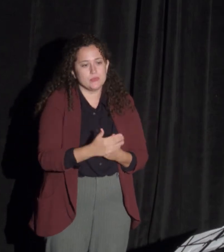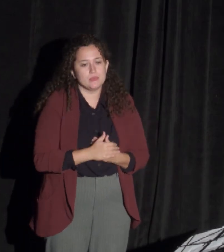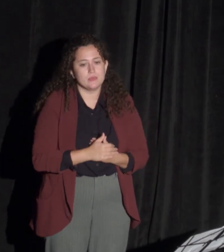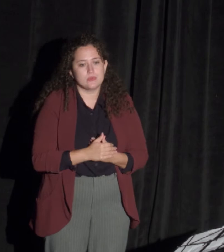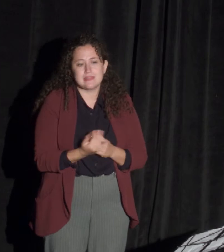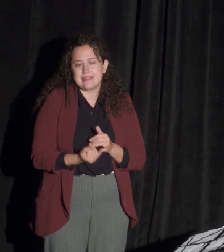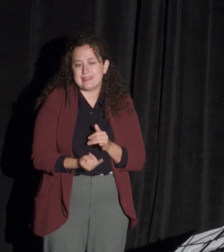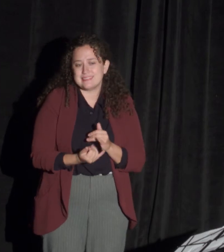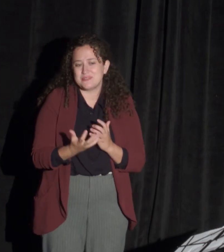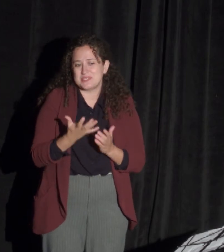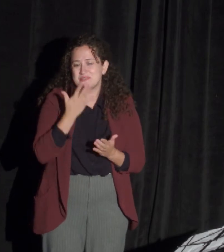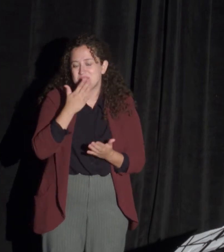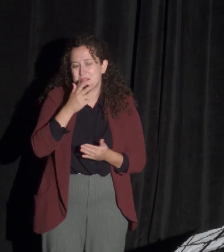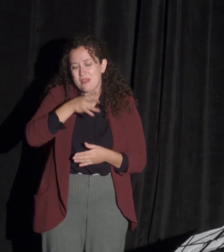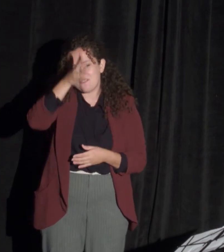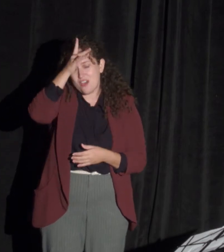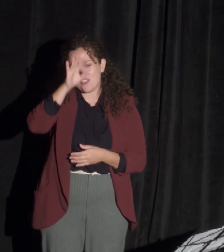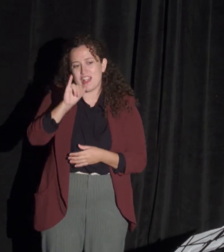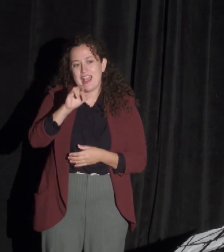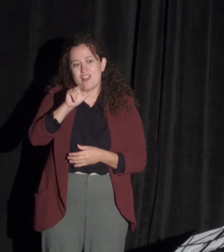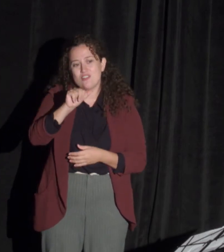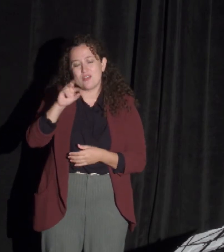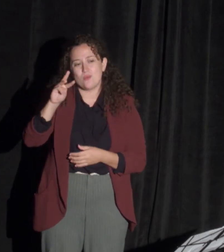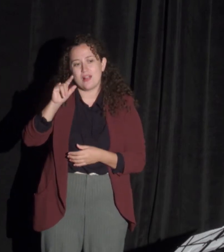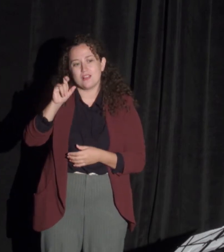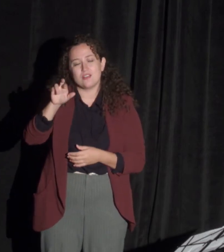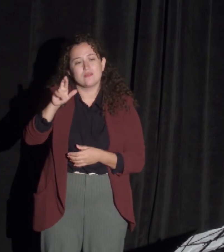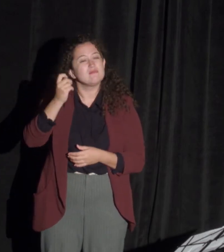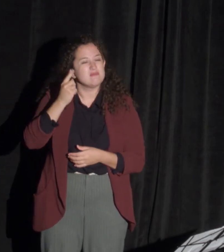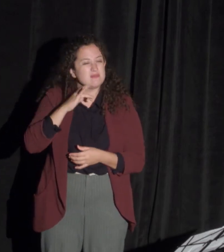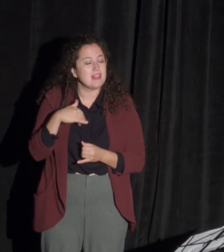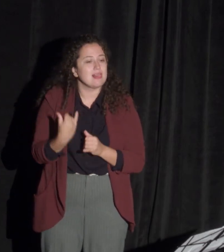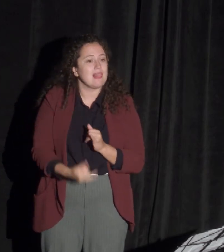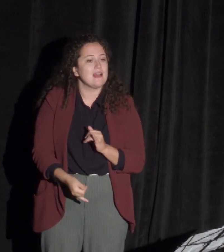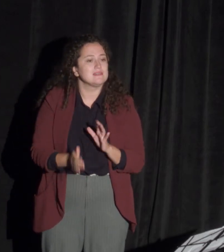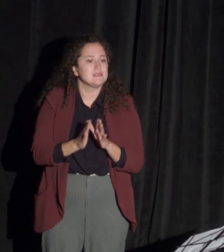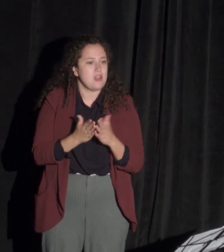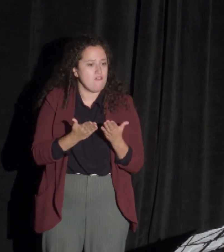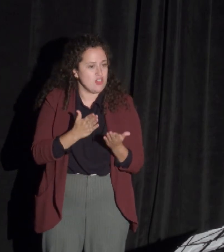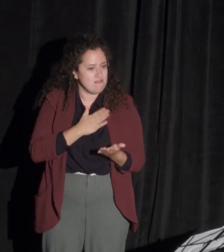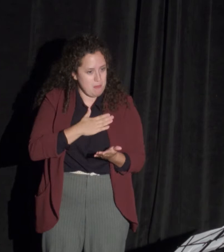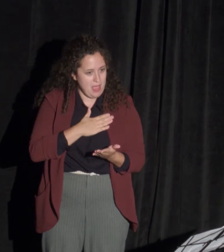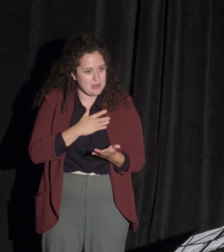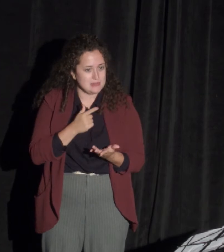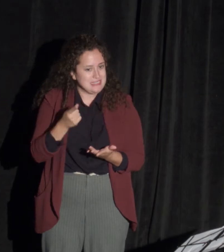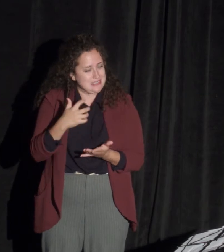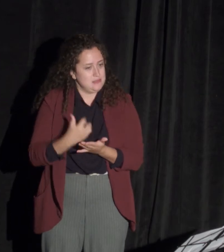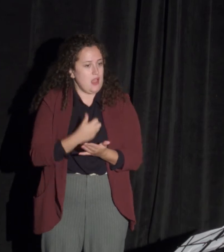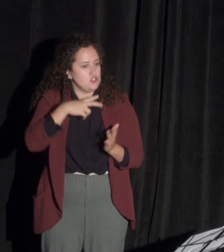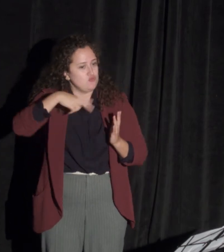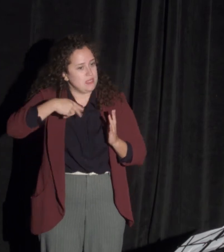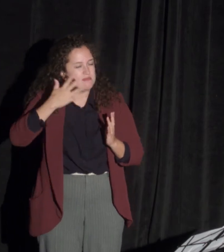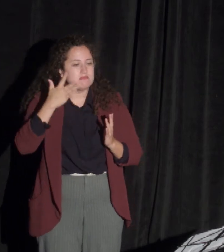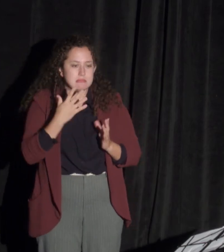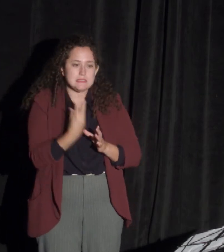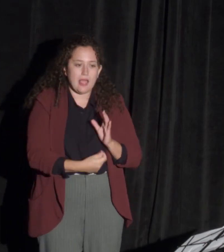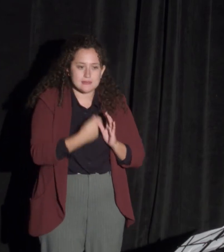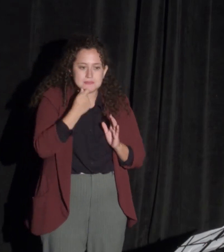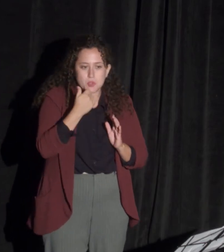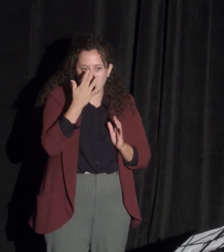father, Ira Weller. This is the last novel of mine that he got to read. I lost him earlier this year. That he, who gave me science